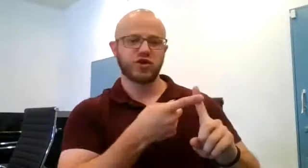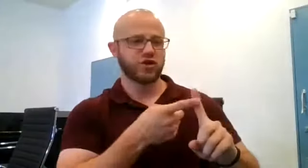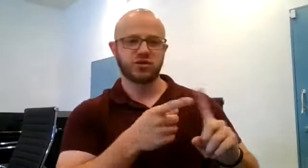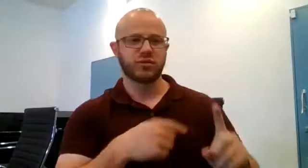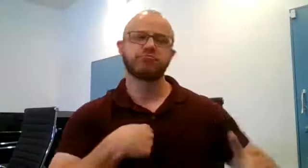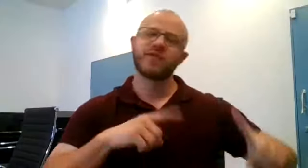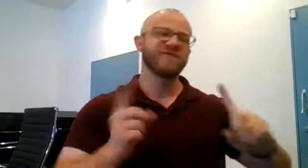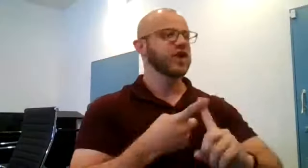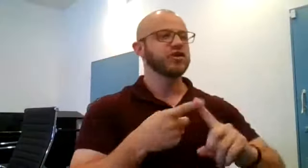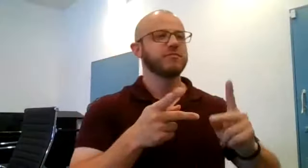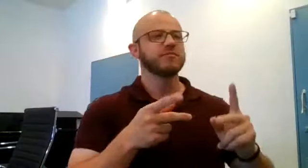Not first.